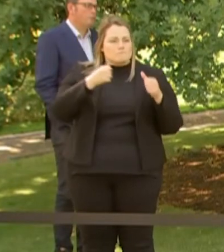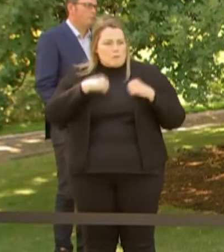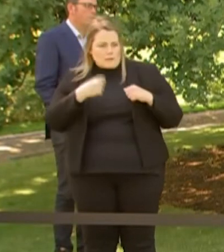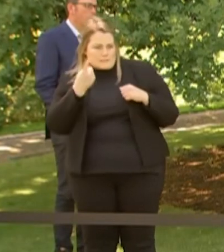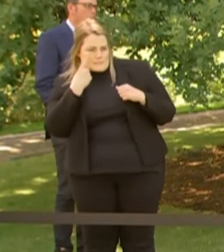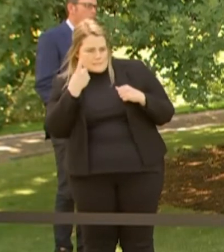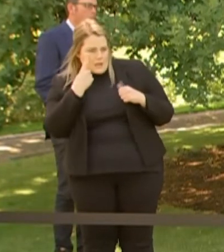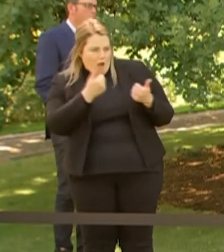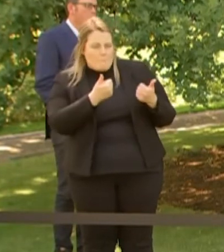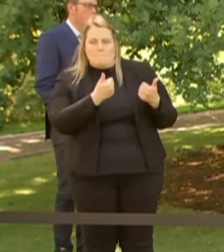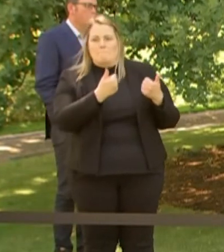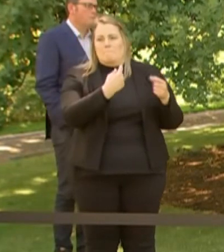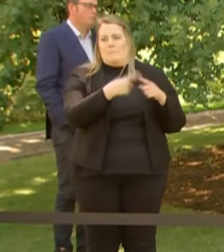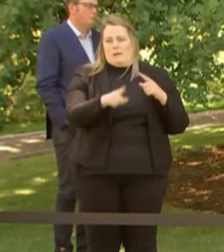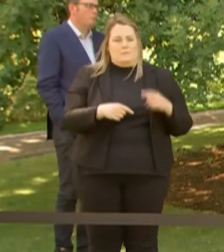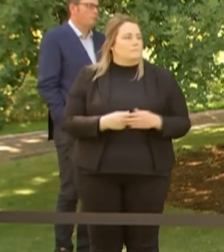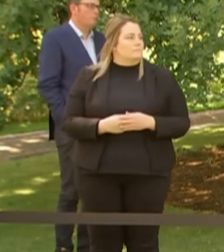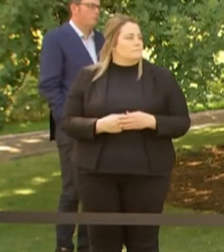well.